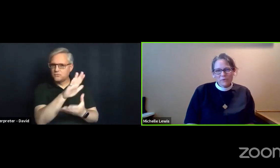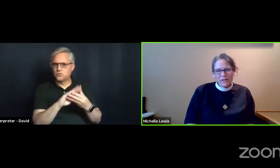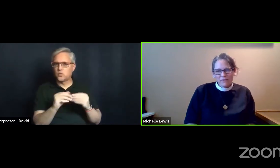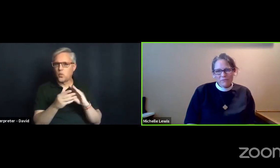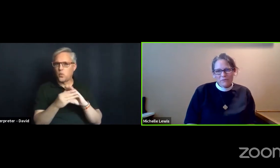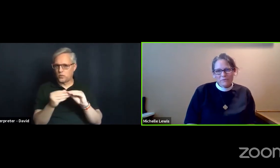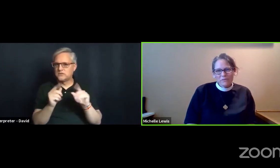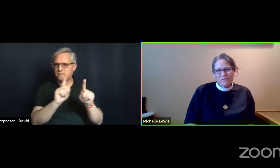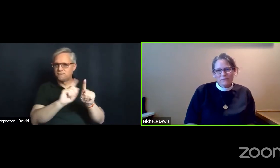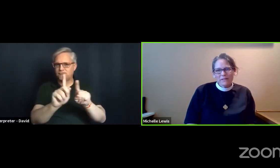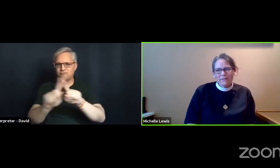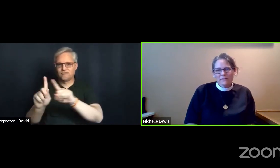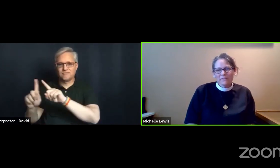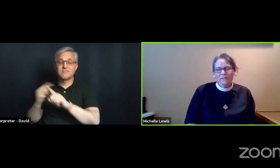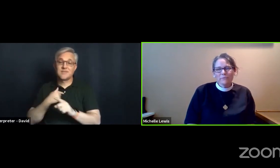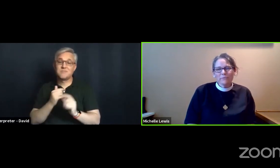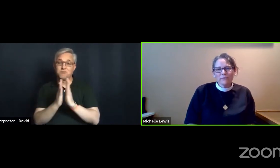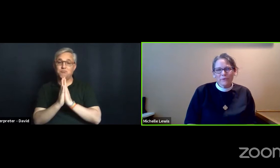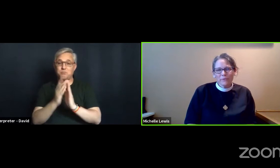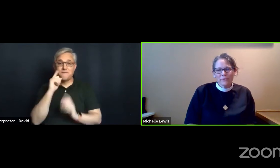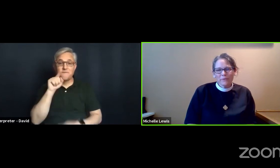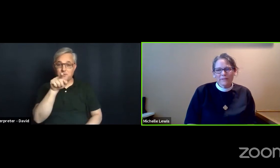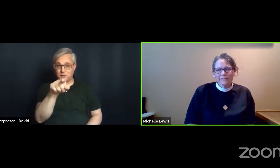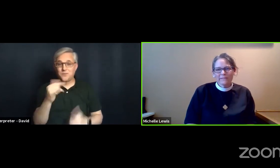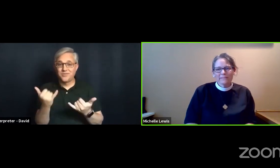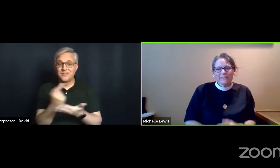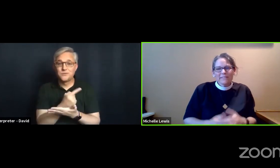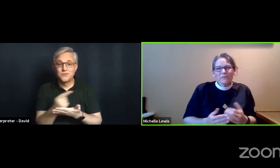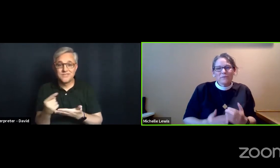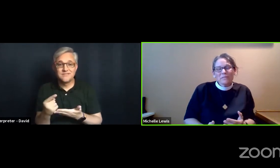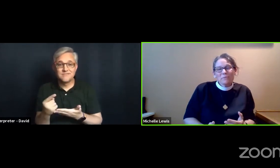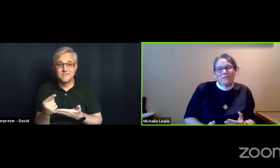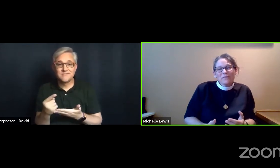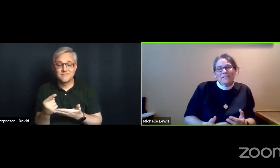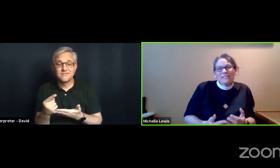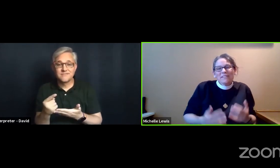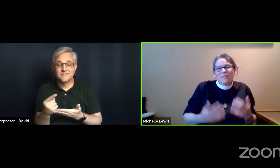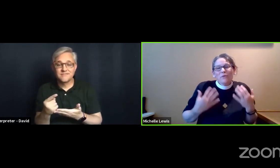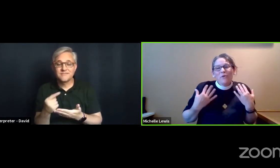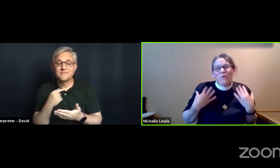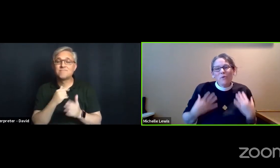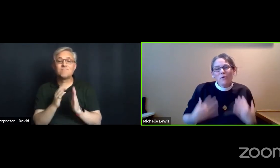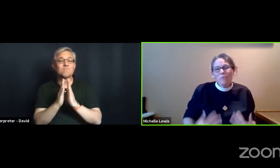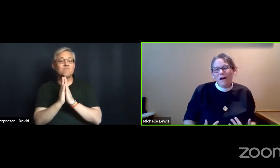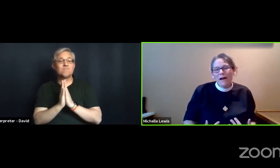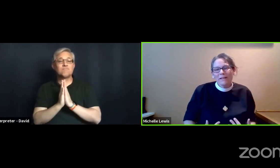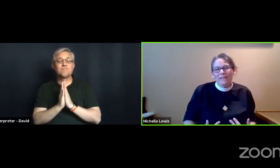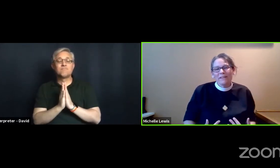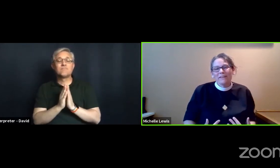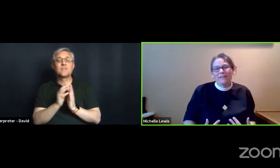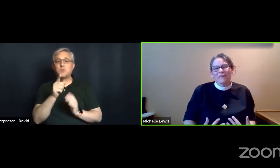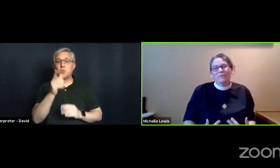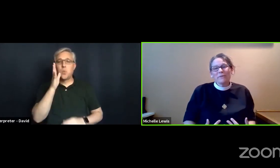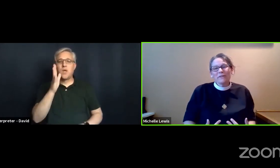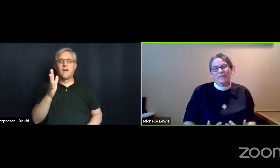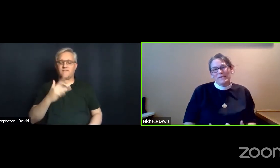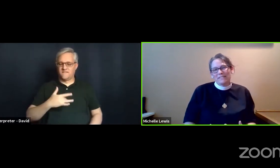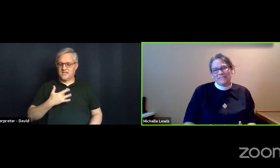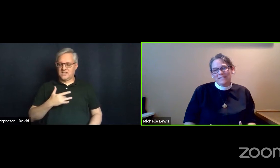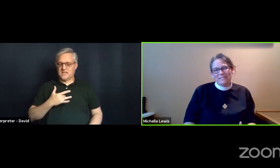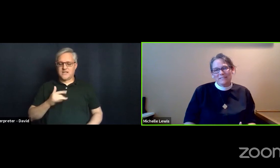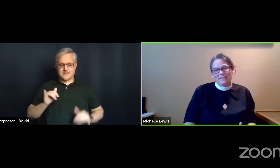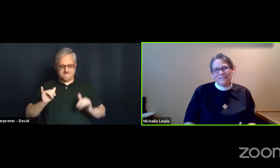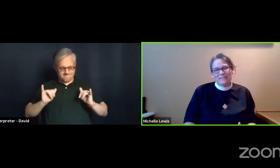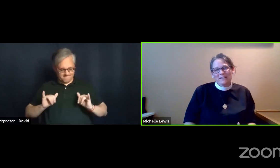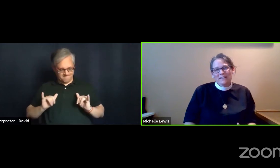And I'm praying for you this week, you know, that you experience that your whole body